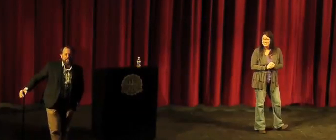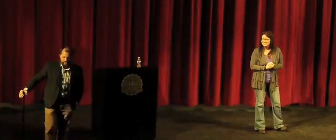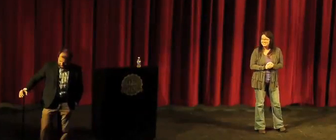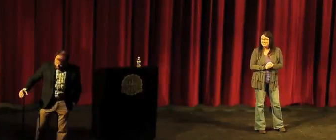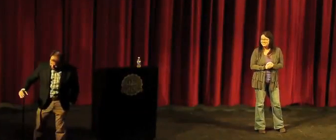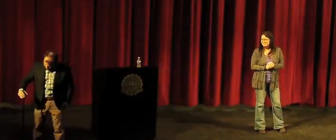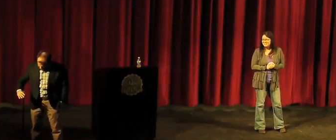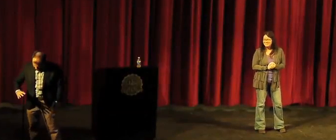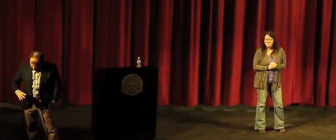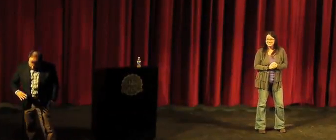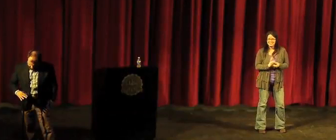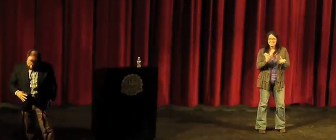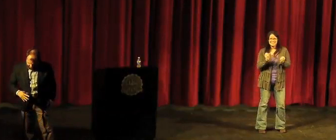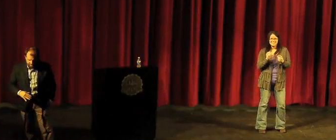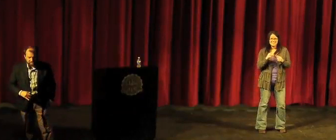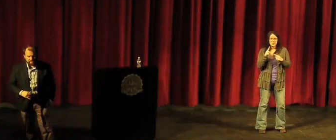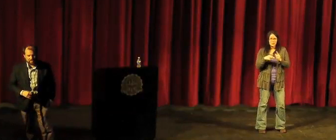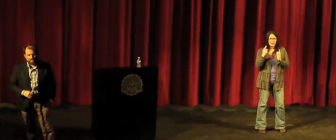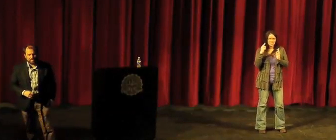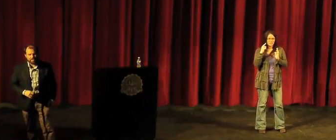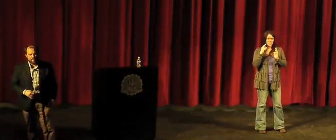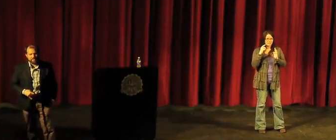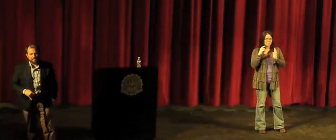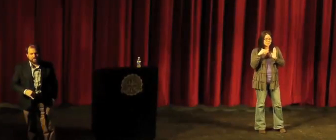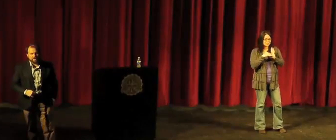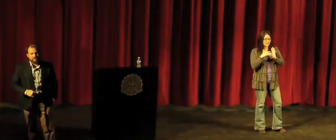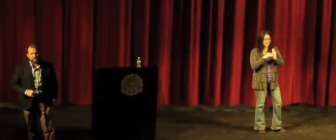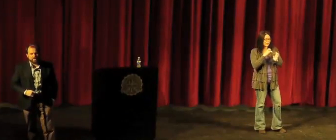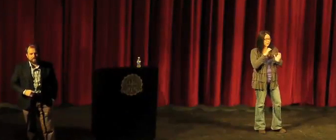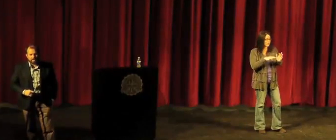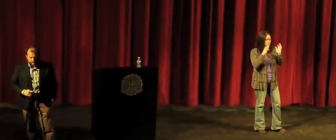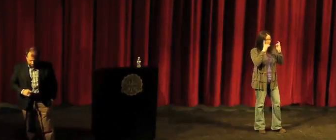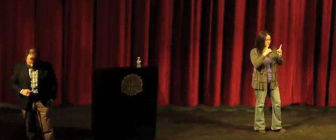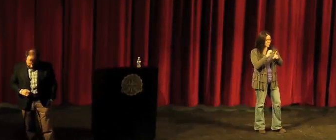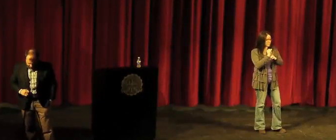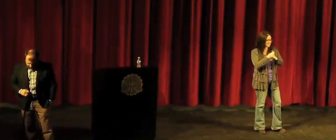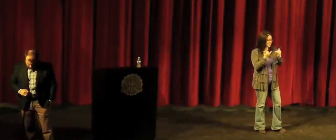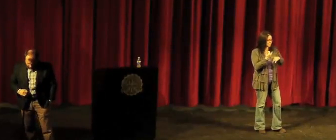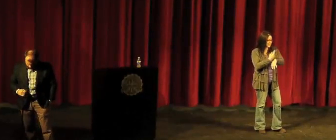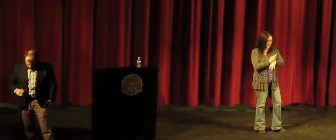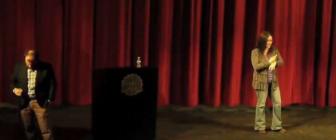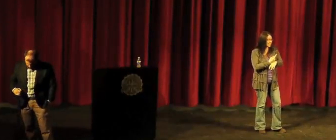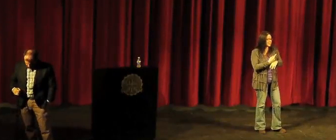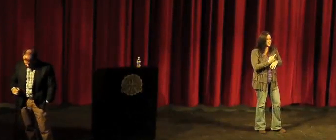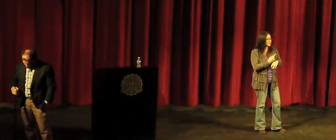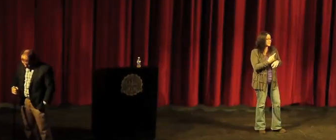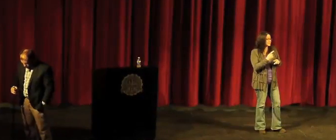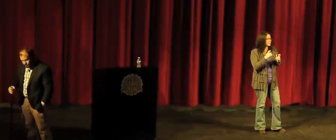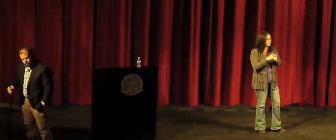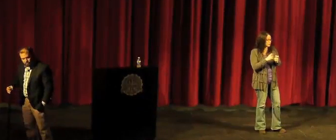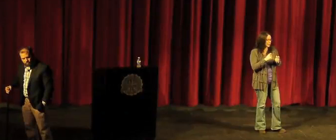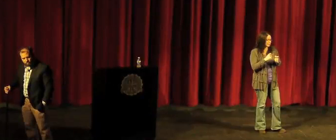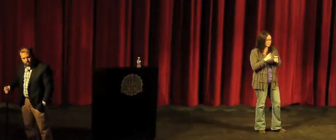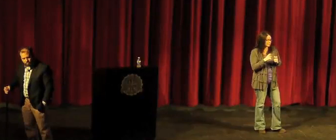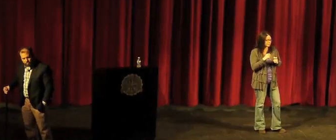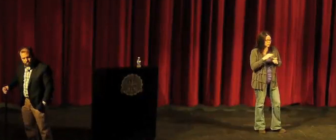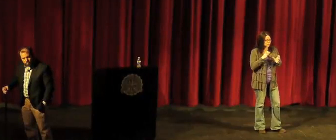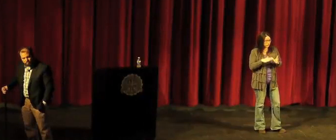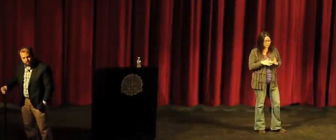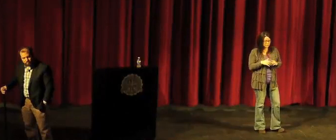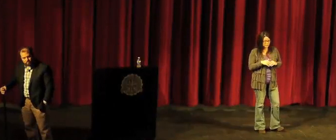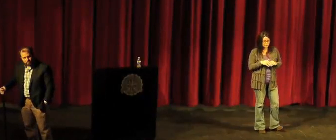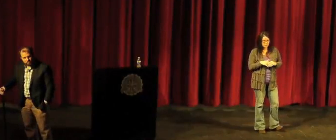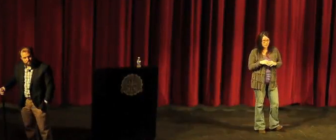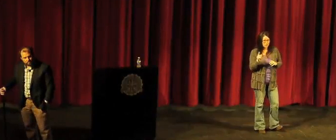Right. So when you look at the Christian education system today, especially higher education, yeah. Where do you see the vices that